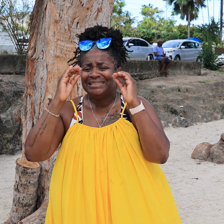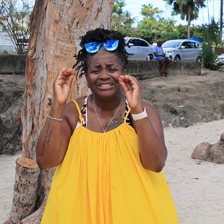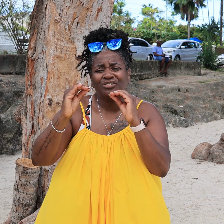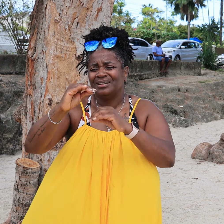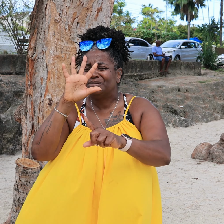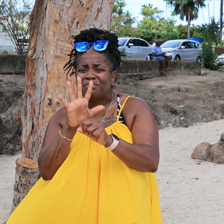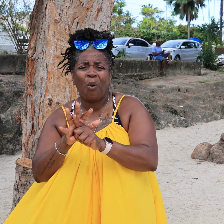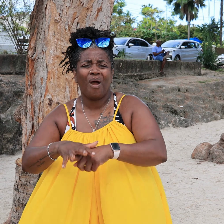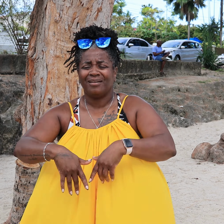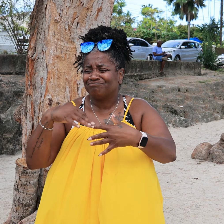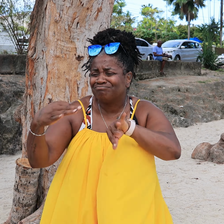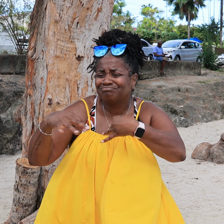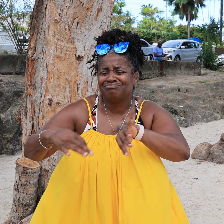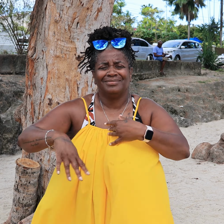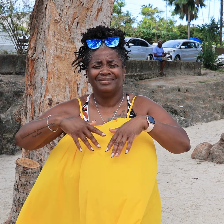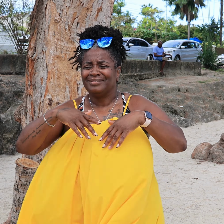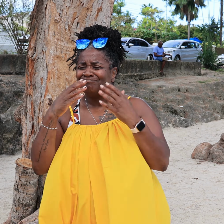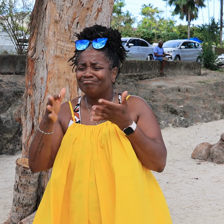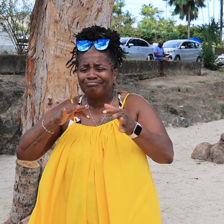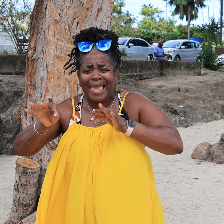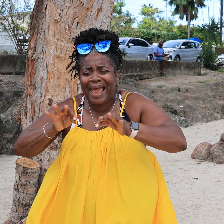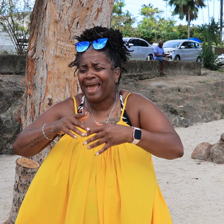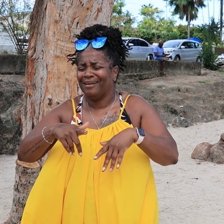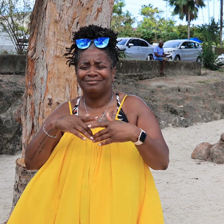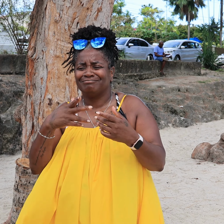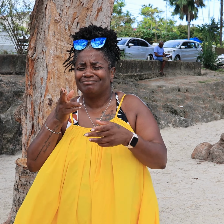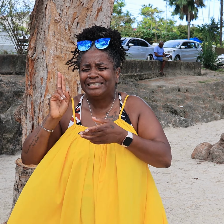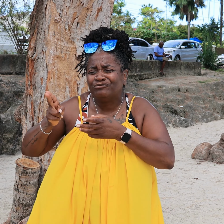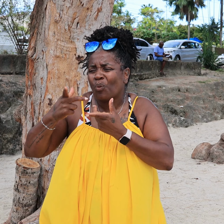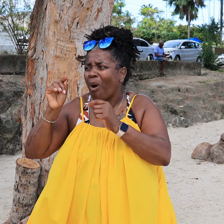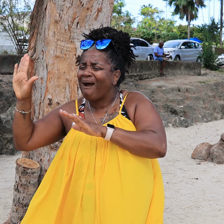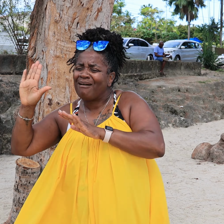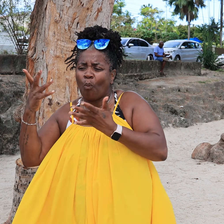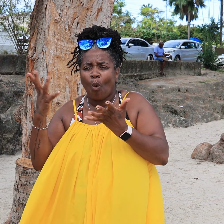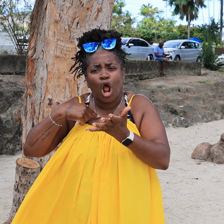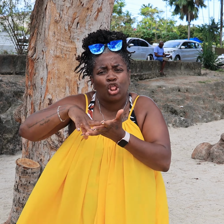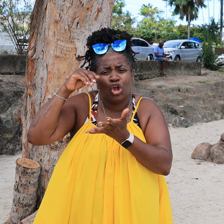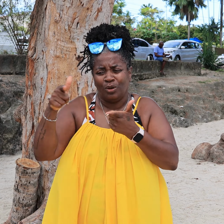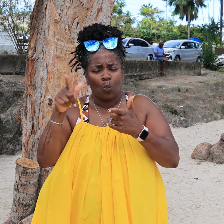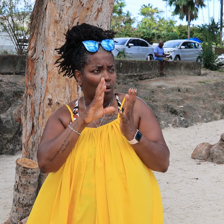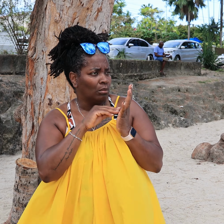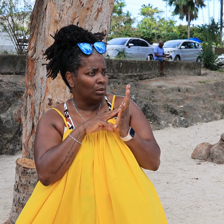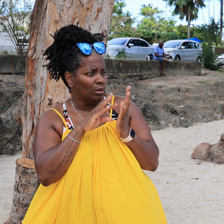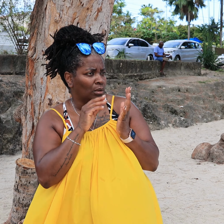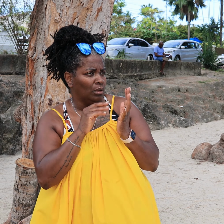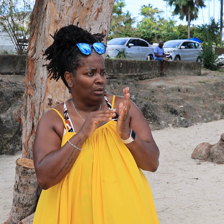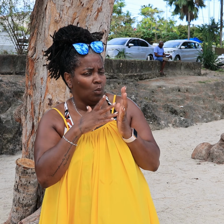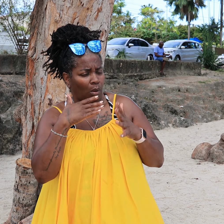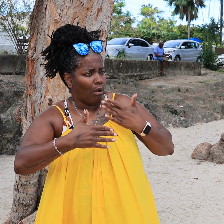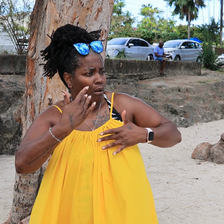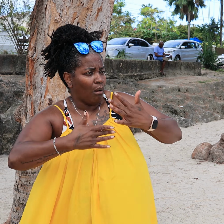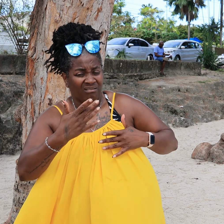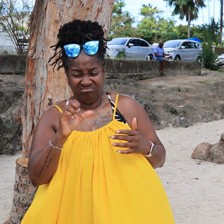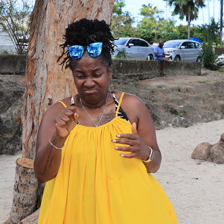can be lectures, exposure for them, explain things, talk about history, and they have a lot to learn.